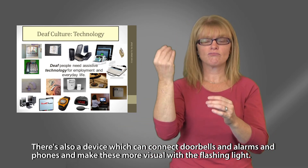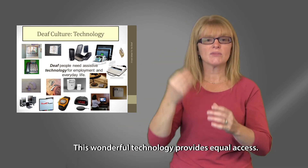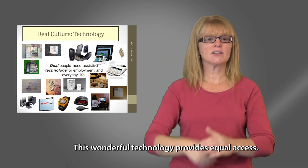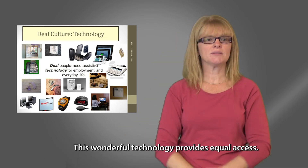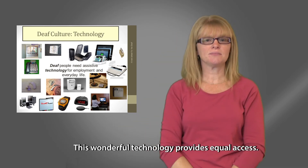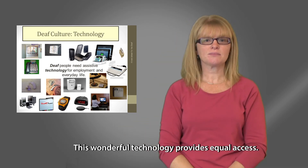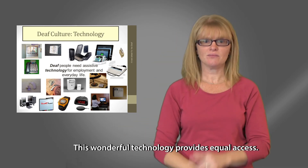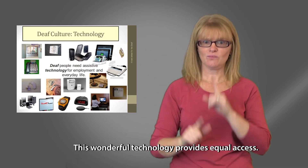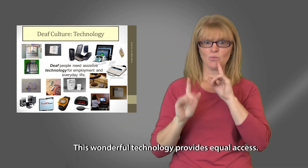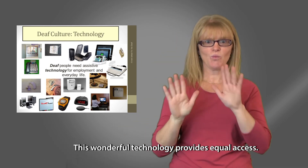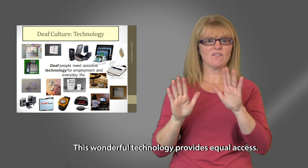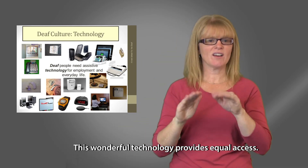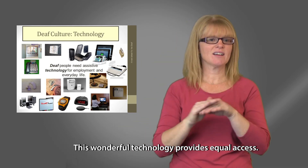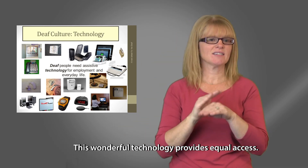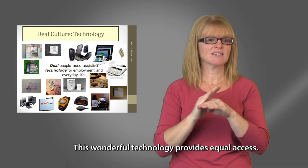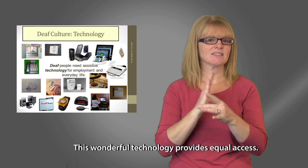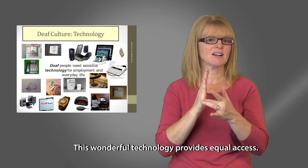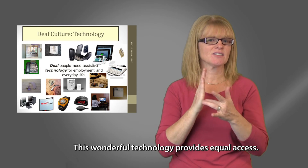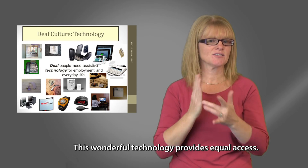This wonderful technology provides equal access.